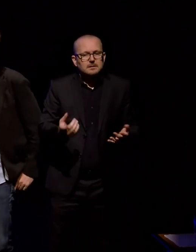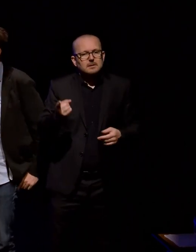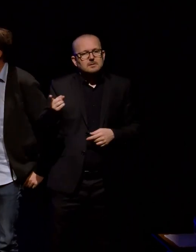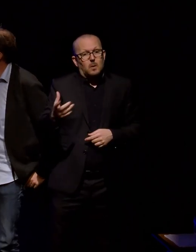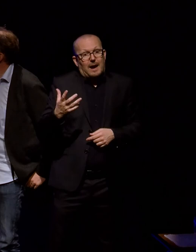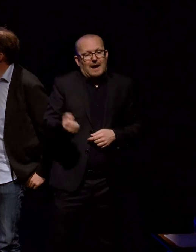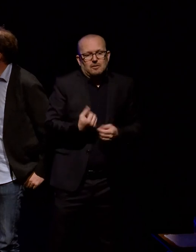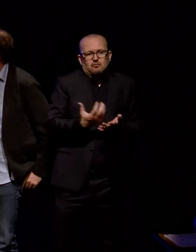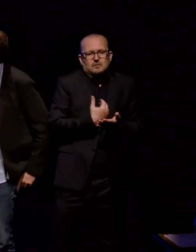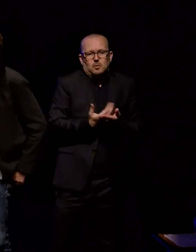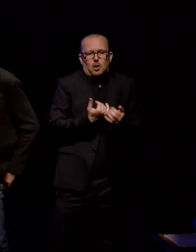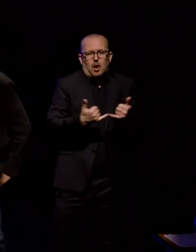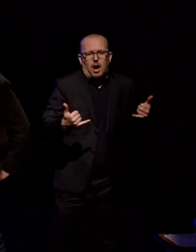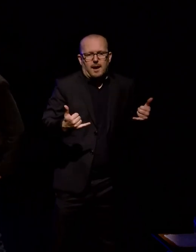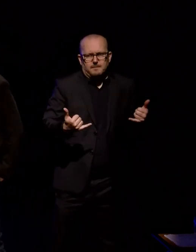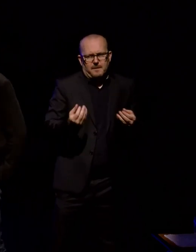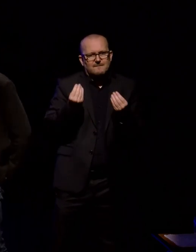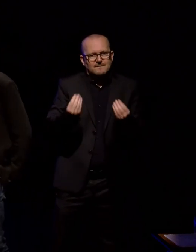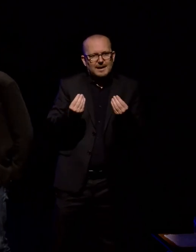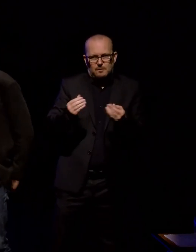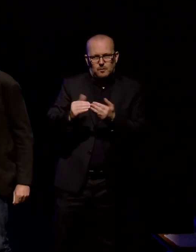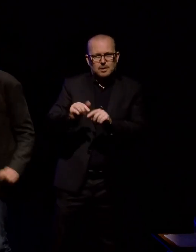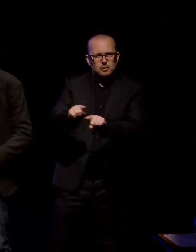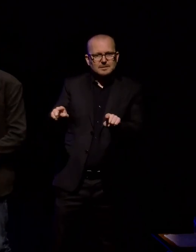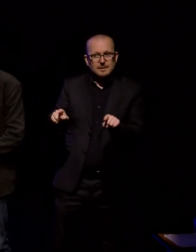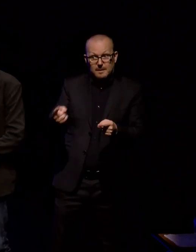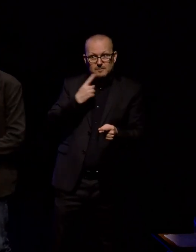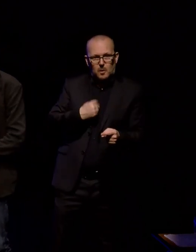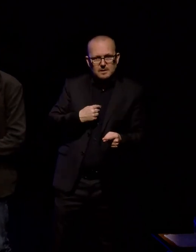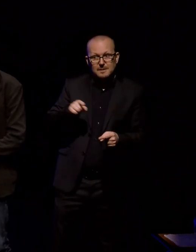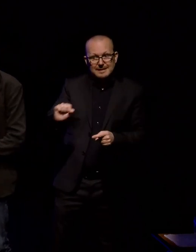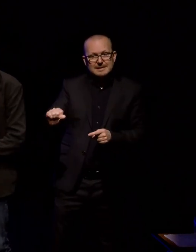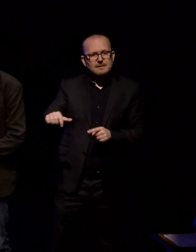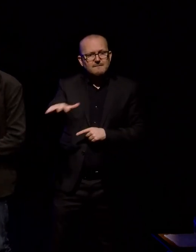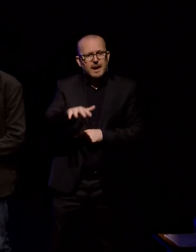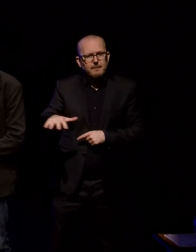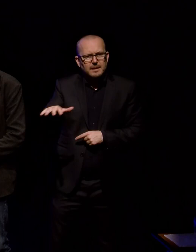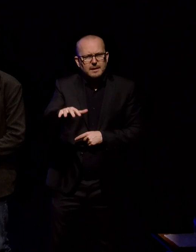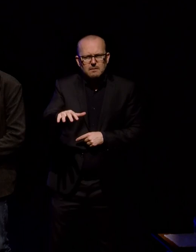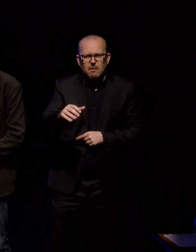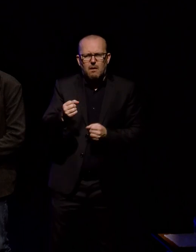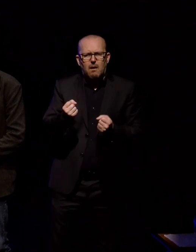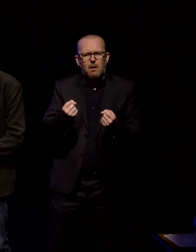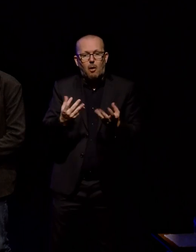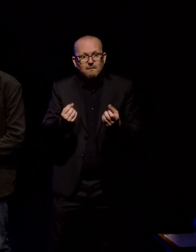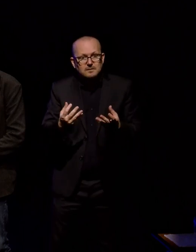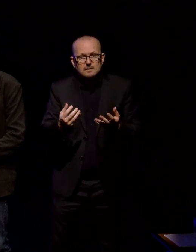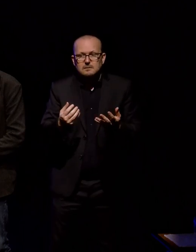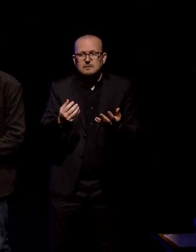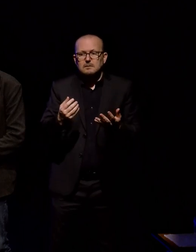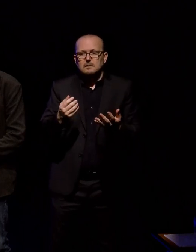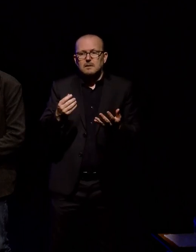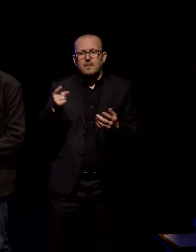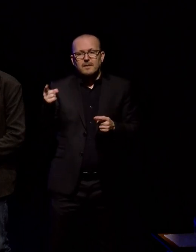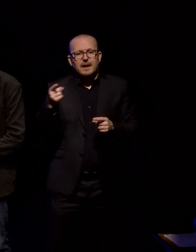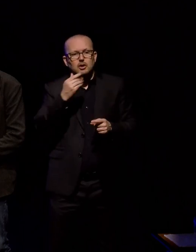invaluable thing for the community, which has been said back to us, that Balang's family are often on the site. The Maningrida Arts Centre use our